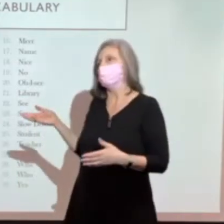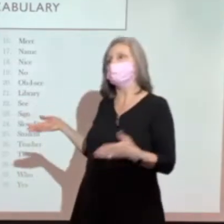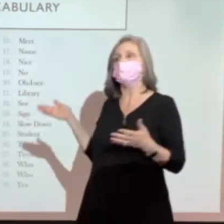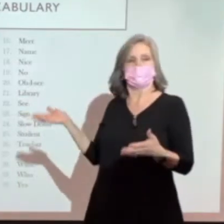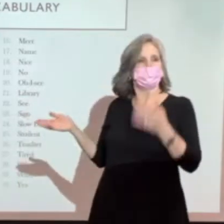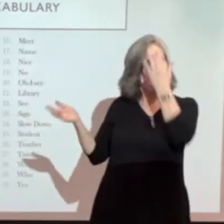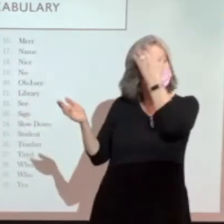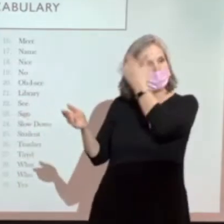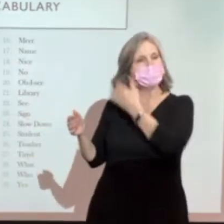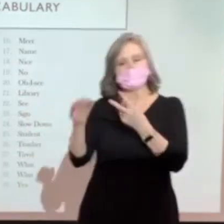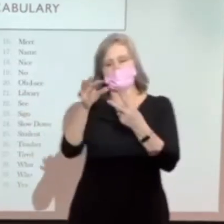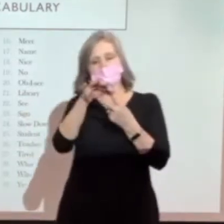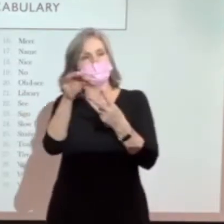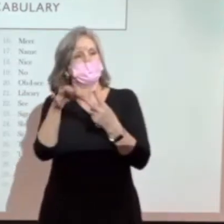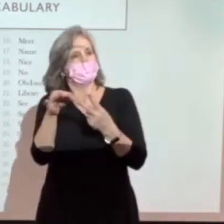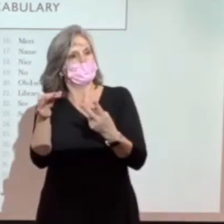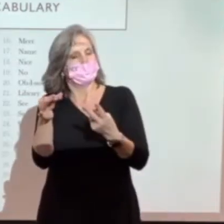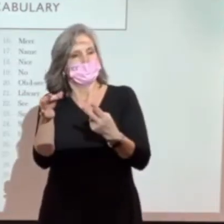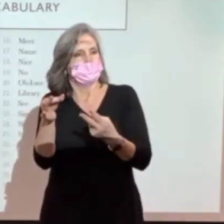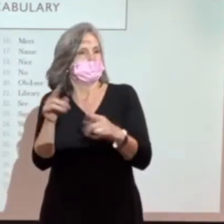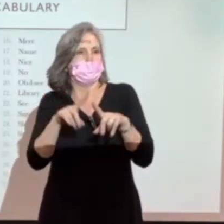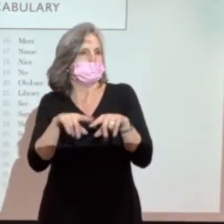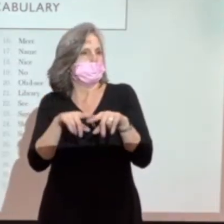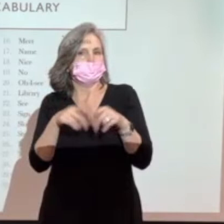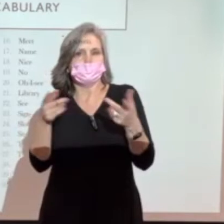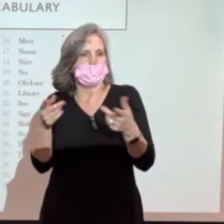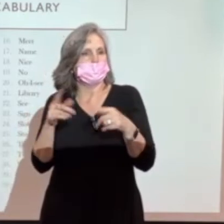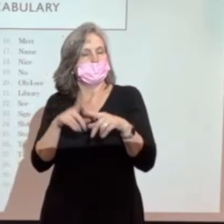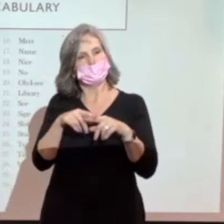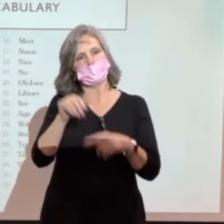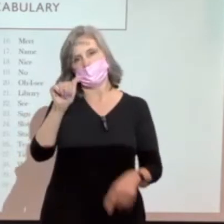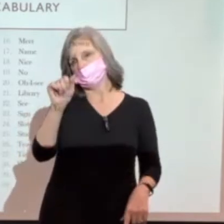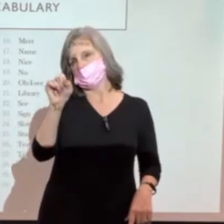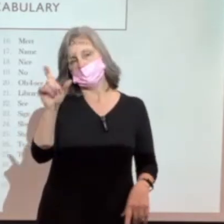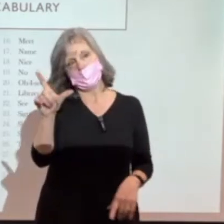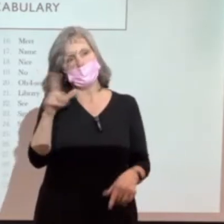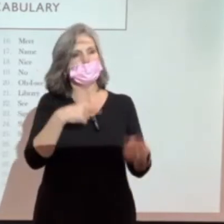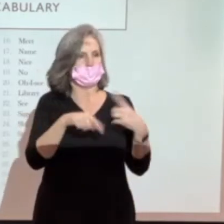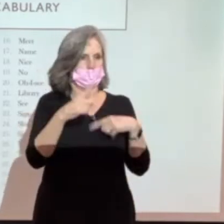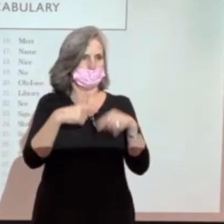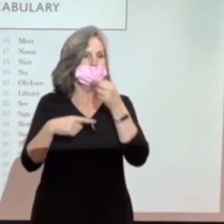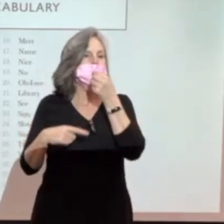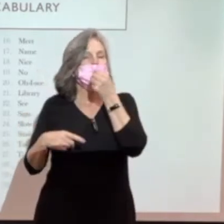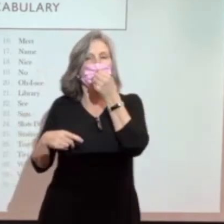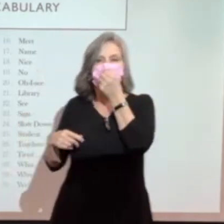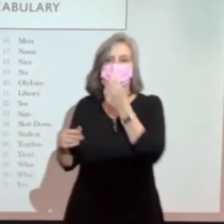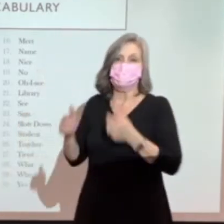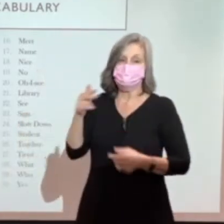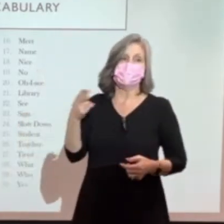those two. And again, you get to choose. It depends on who you're signing with, whether I do ASL or sign. The high school kids